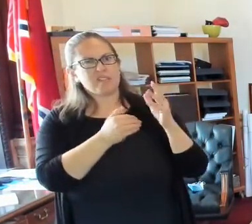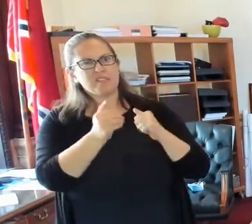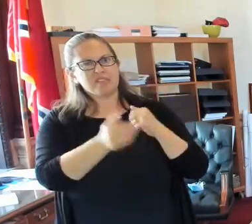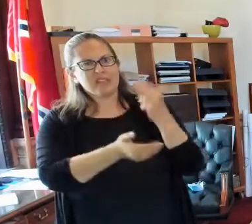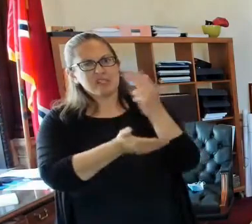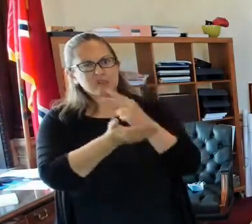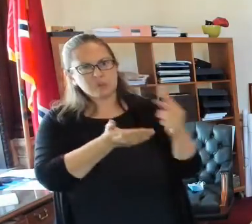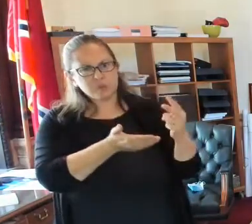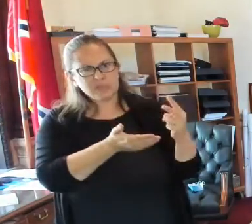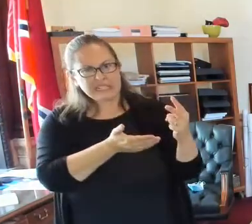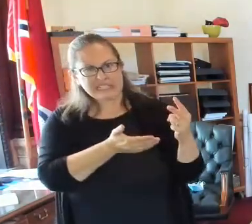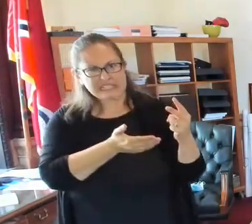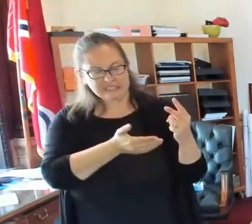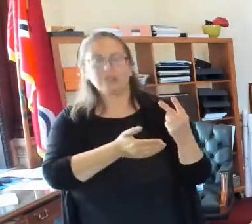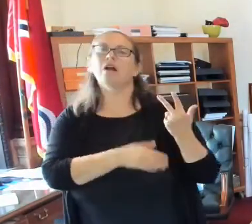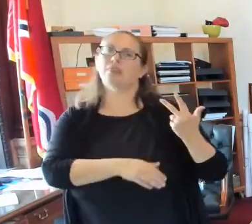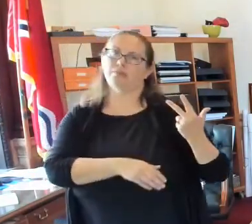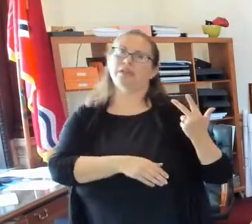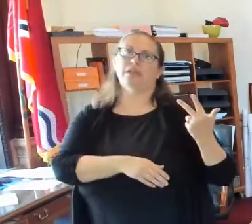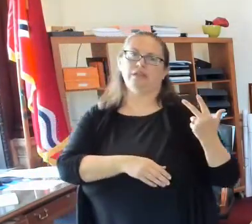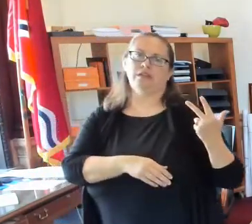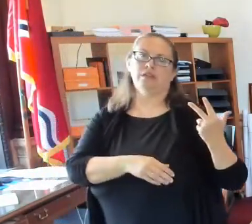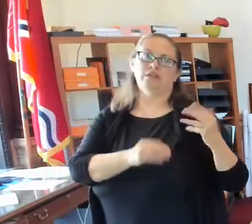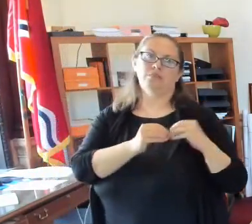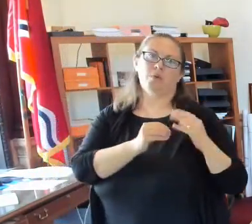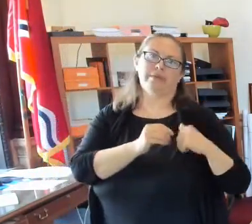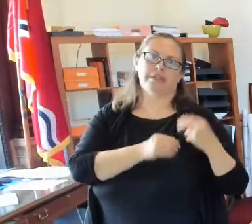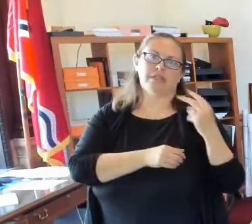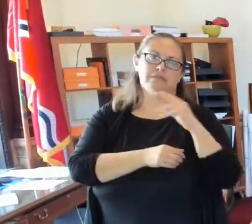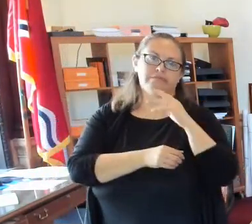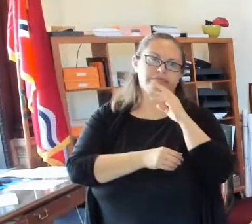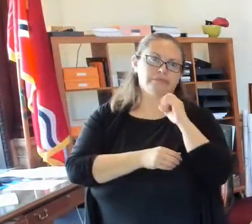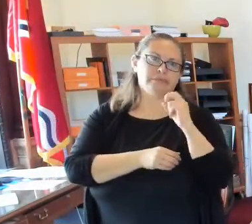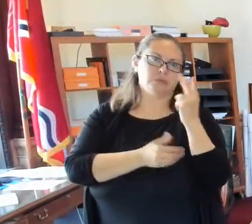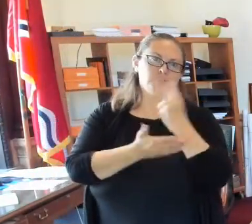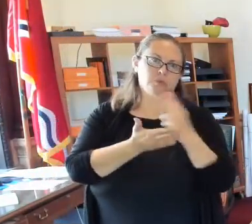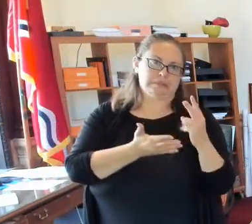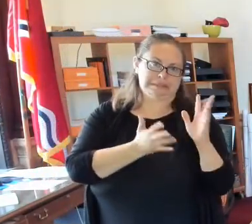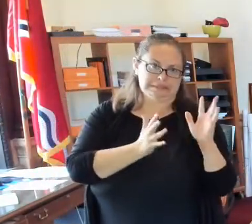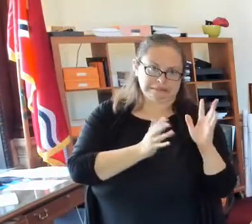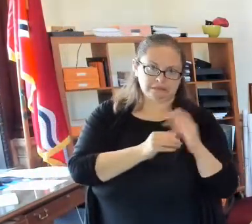41 cases were over 2 weeks old, but the rest of them were